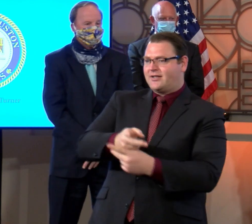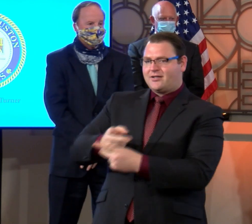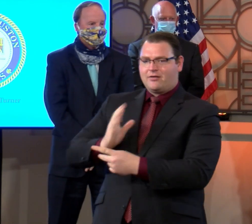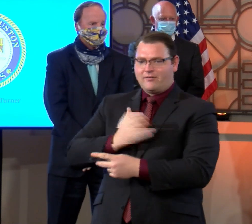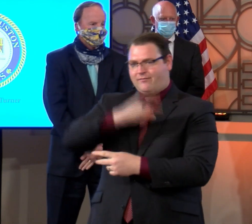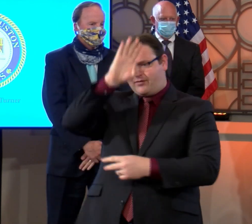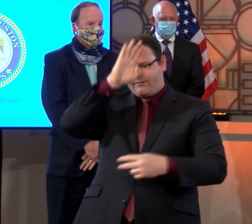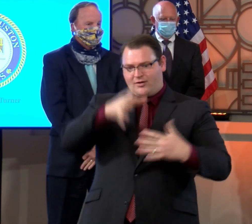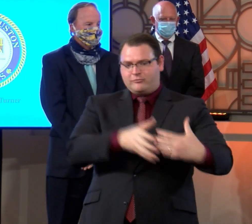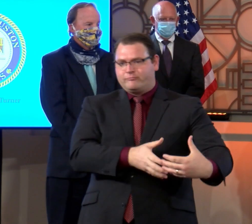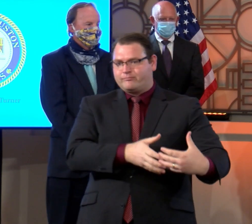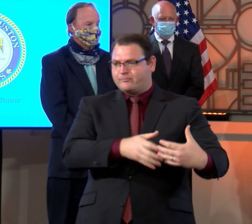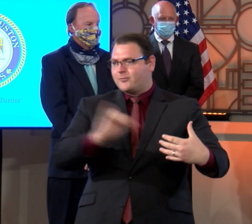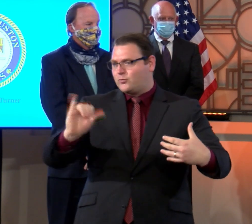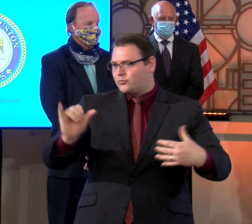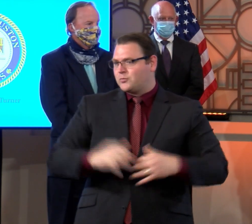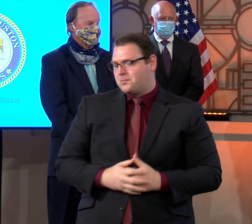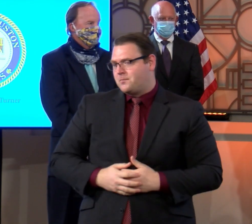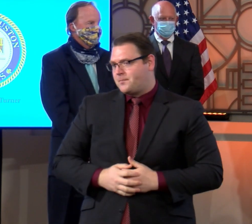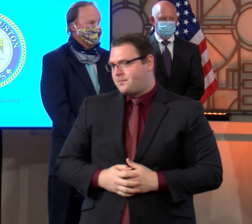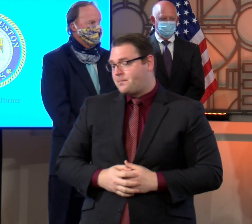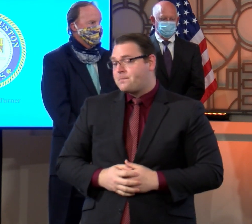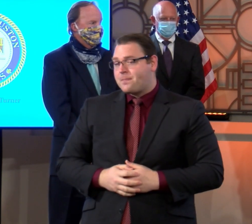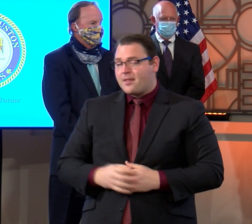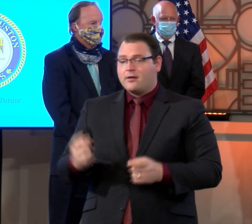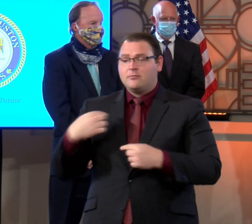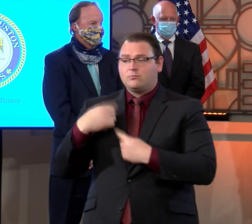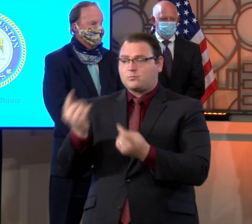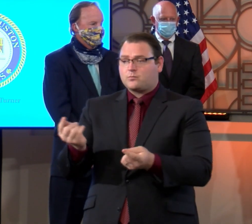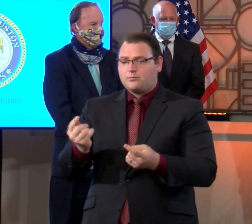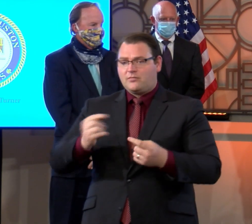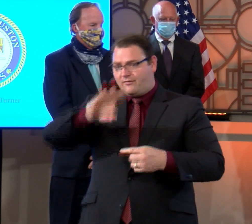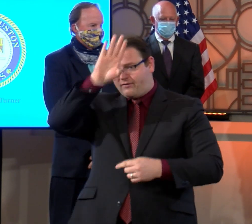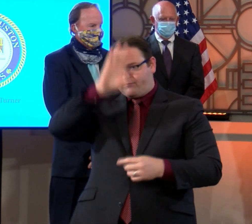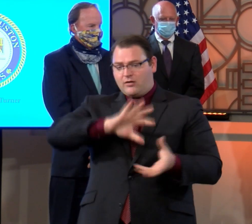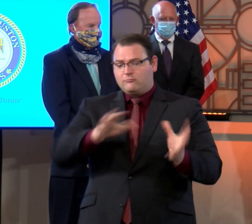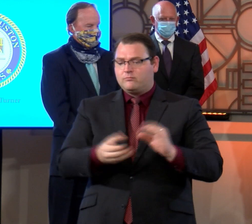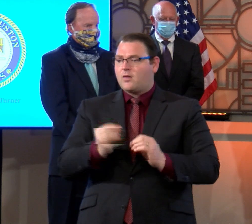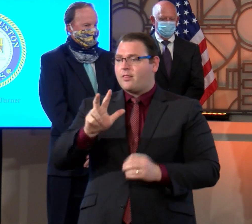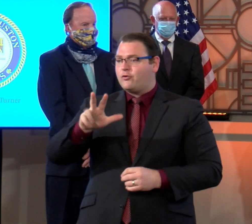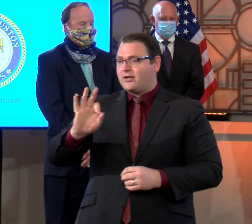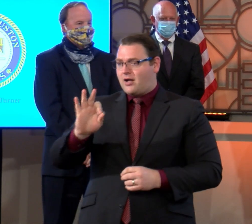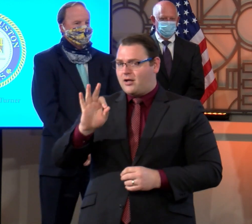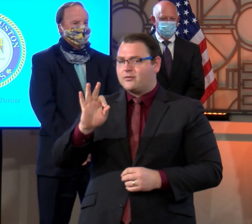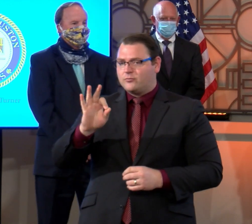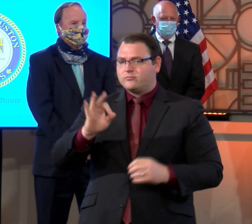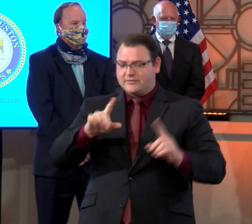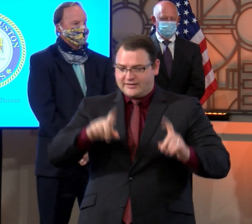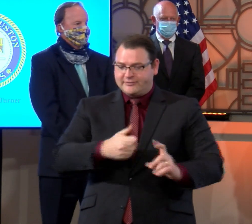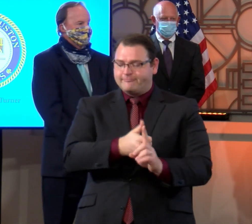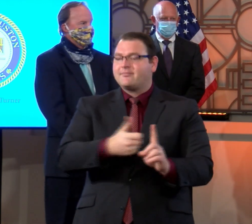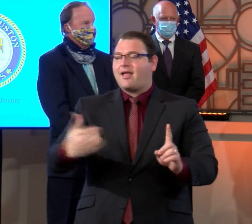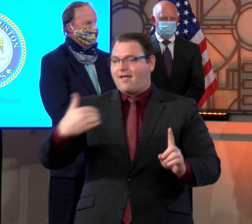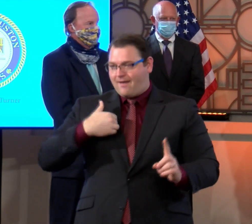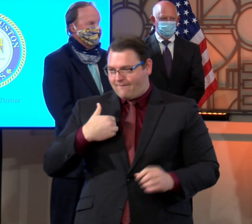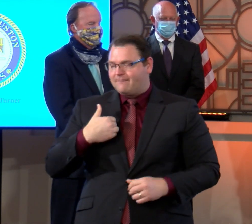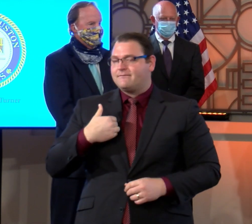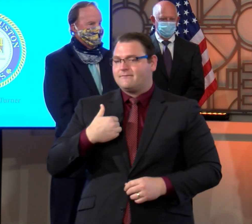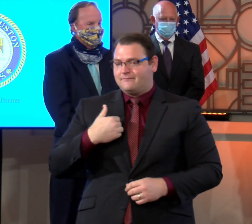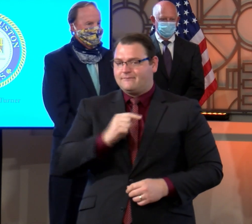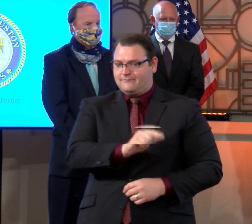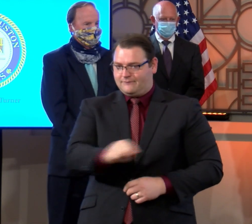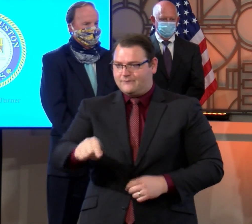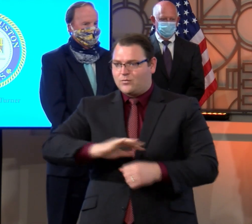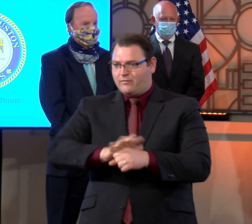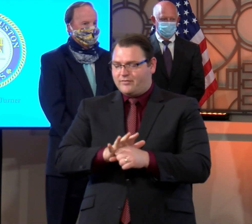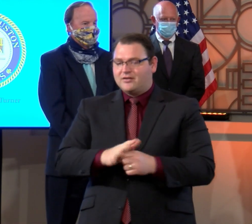safety. To this point, we've had 39 firefighters have tested positive for COVID-19. 26 of those have since